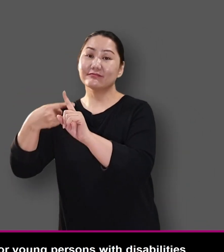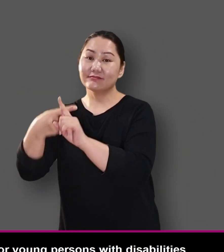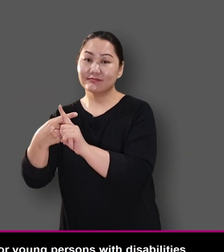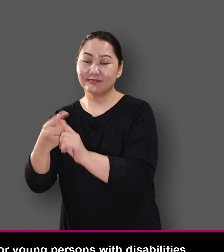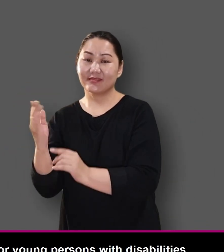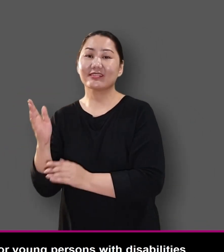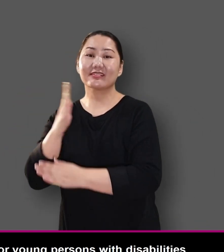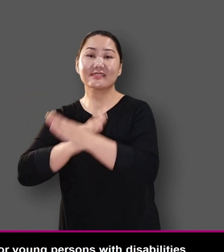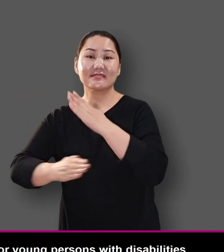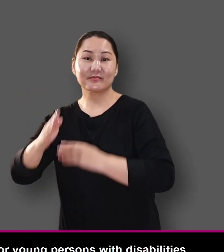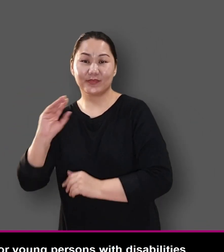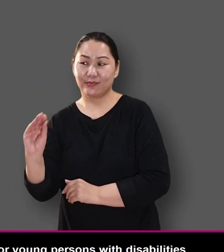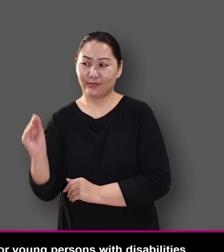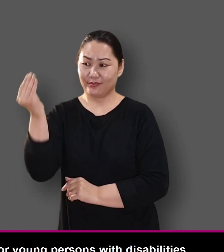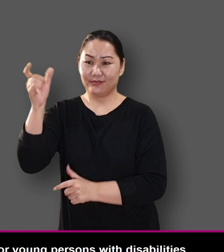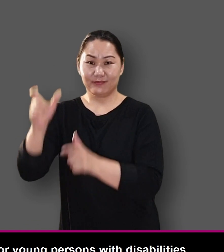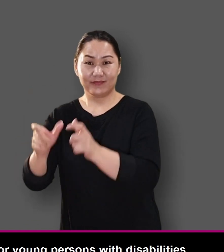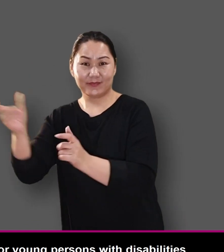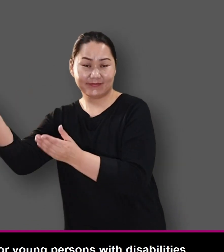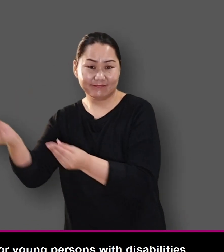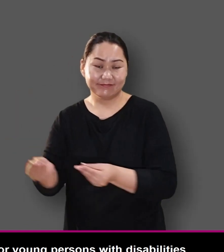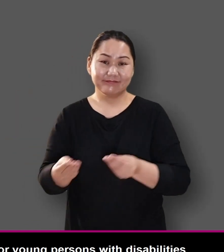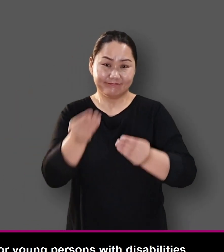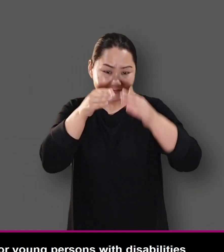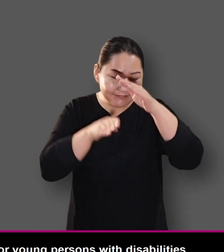bridge the information gap for young persons with disabilities,